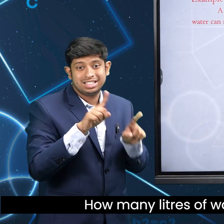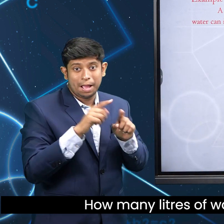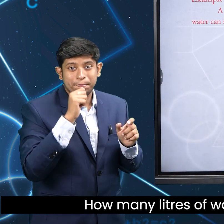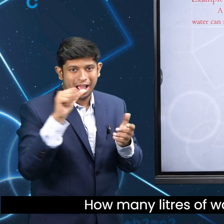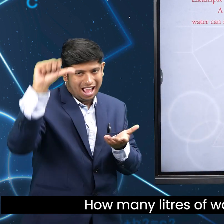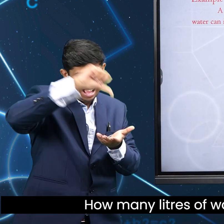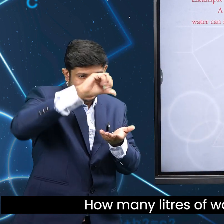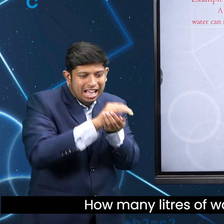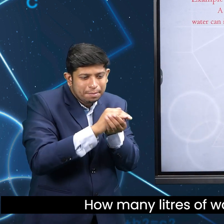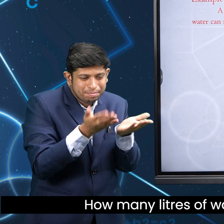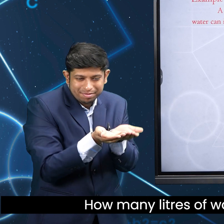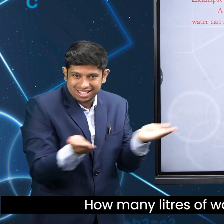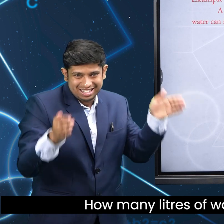How many liters of water can it hold?